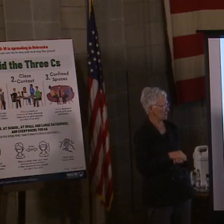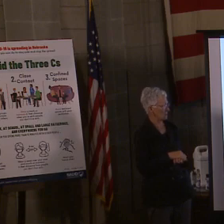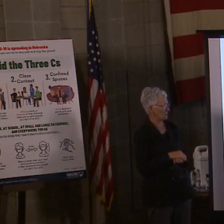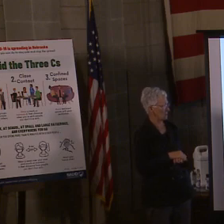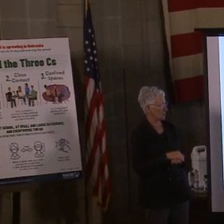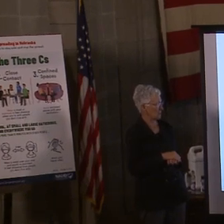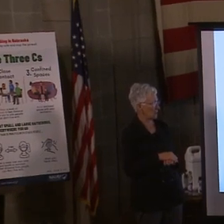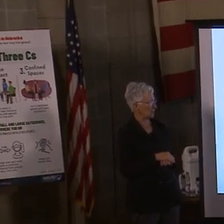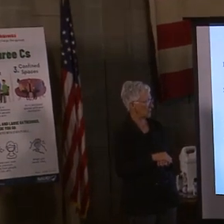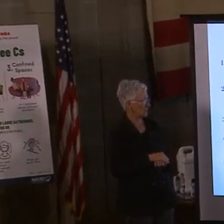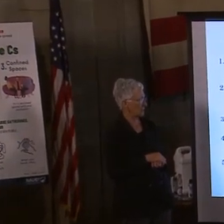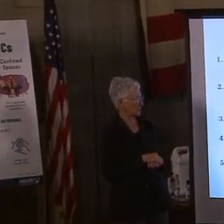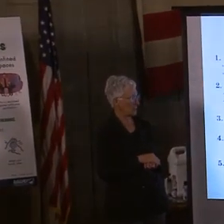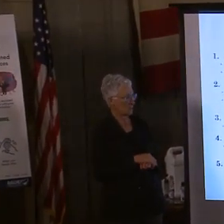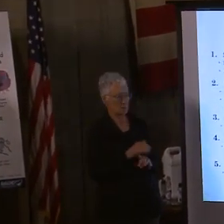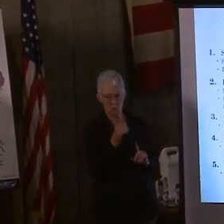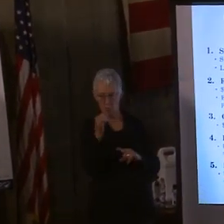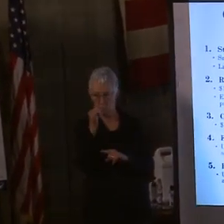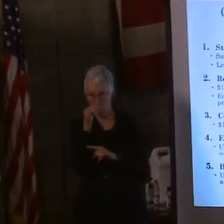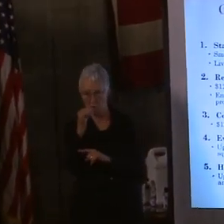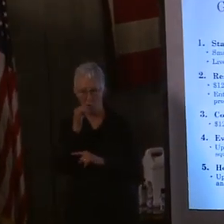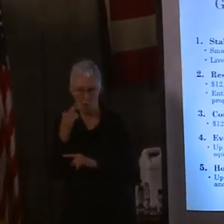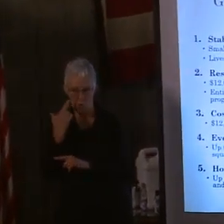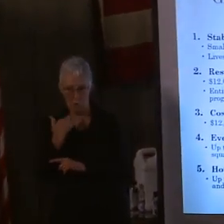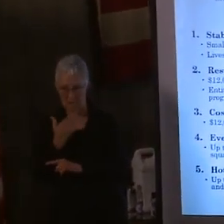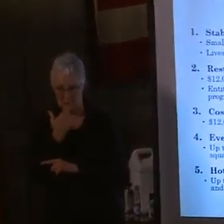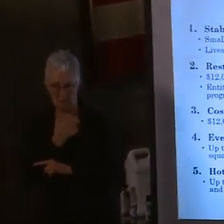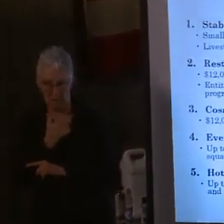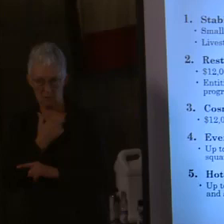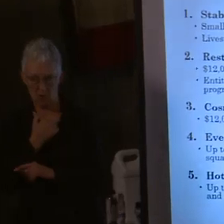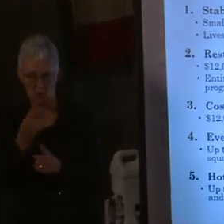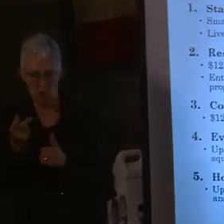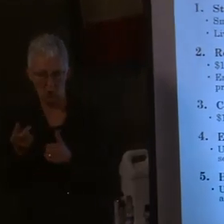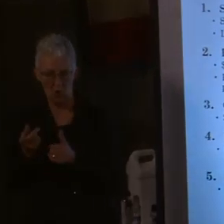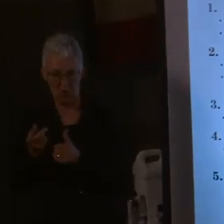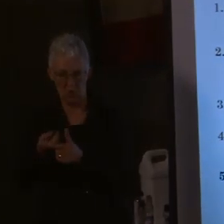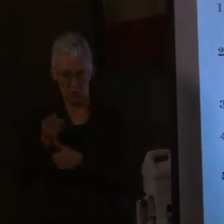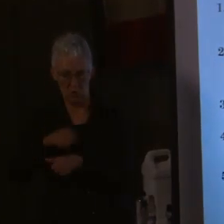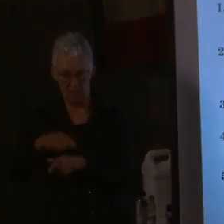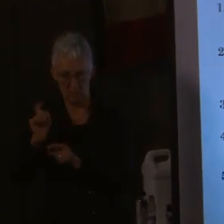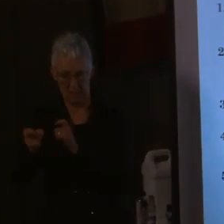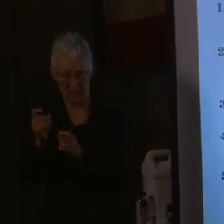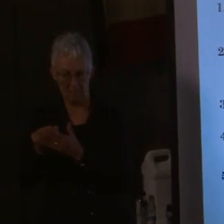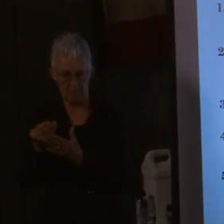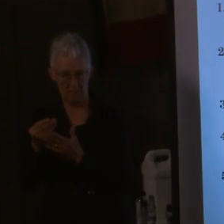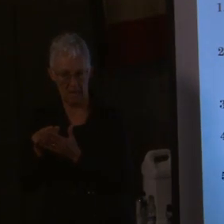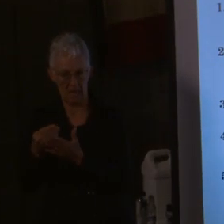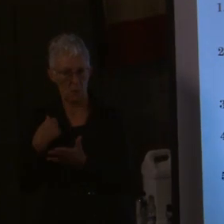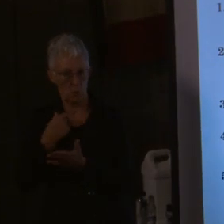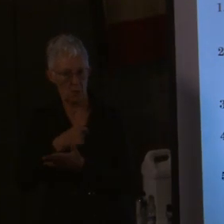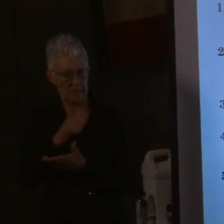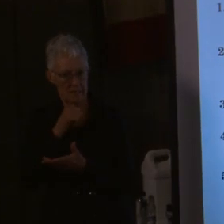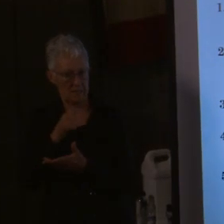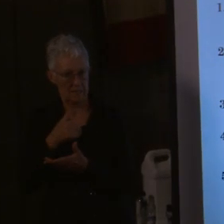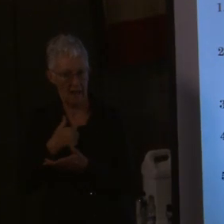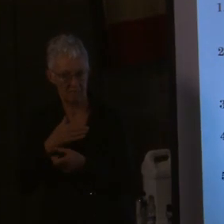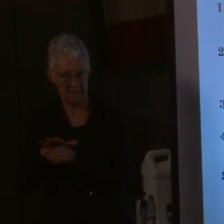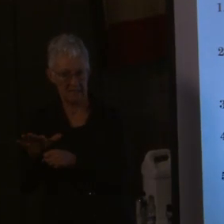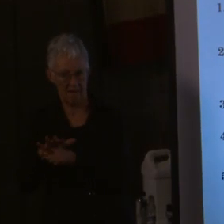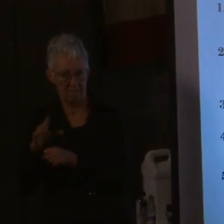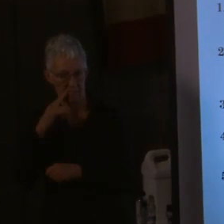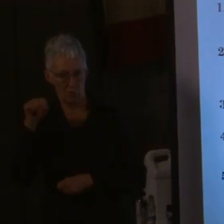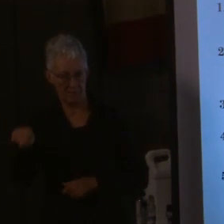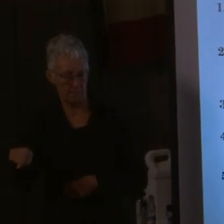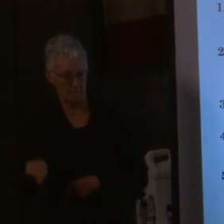about, again, bars and restaurants, we saw that they were being particularly impacted. We saw that, again,